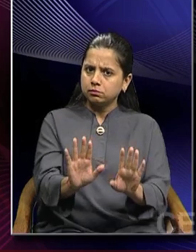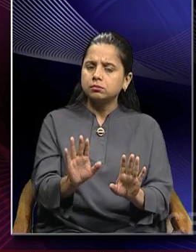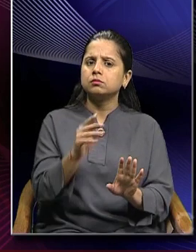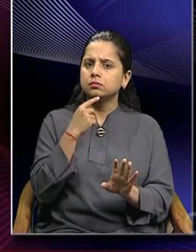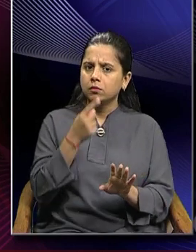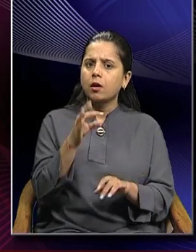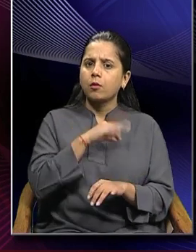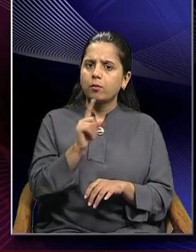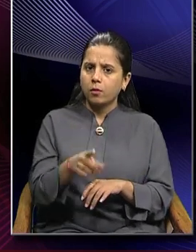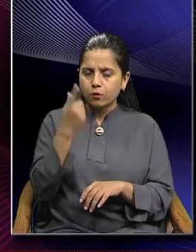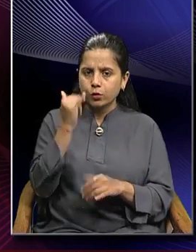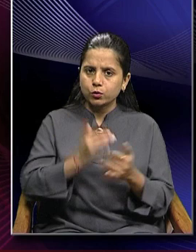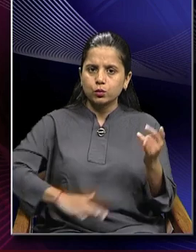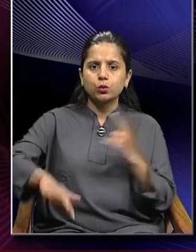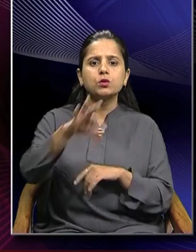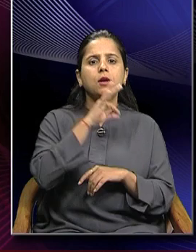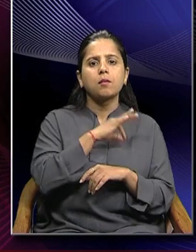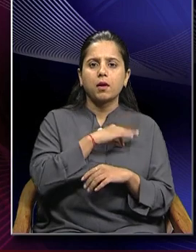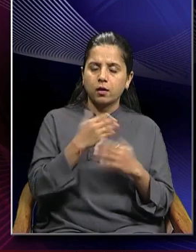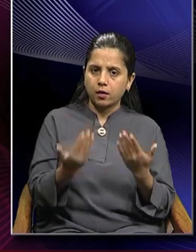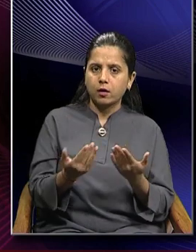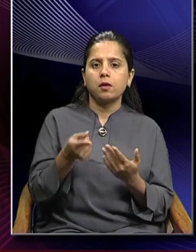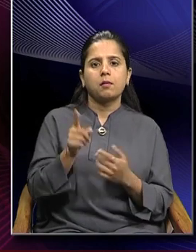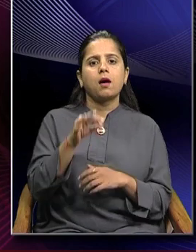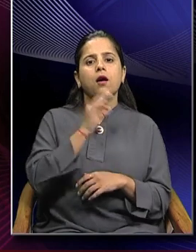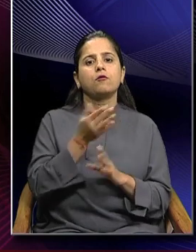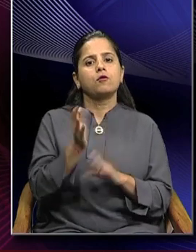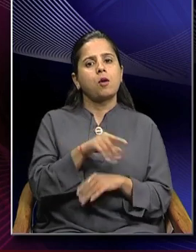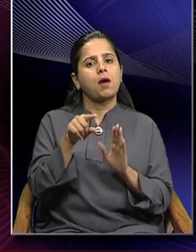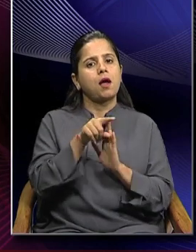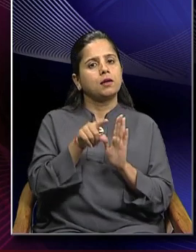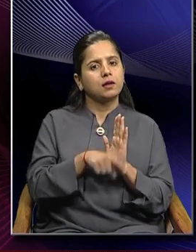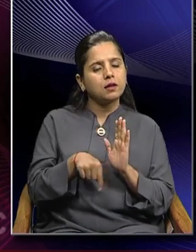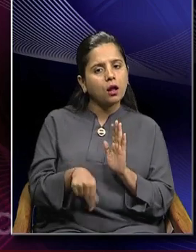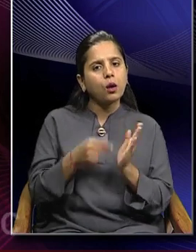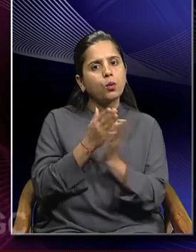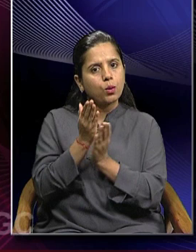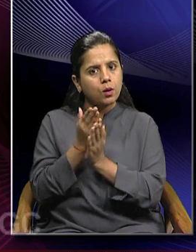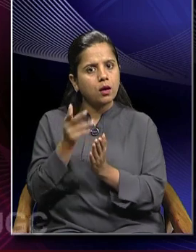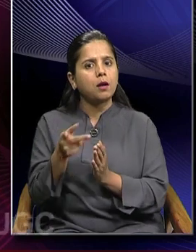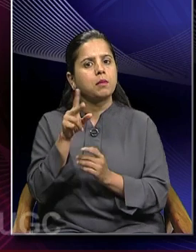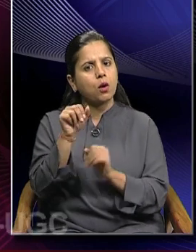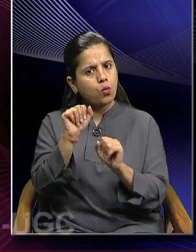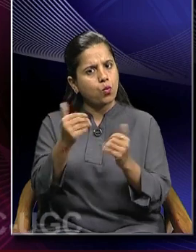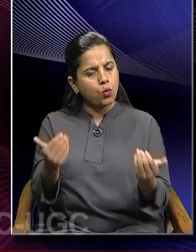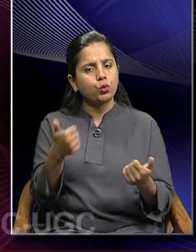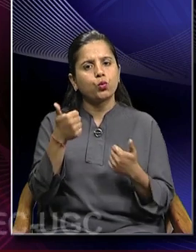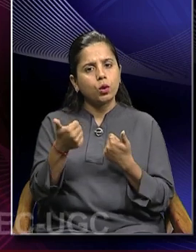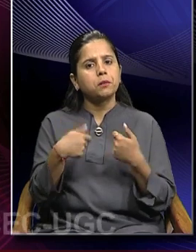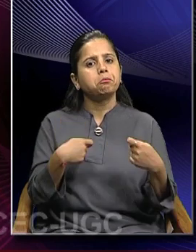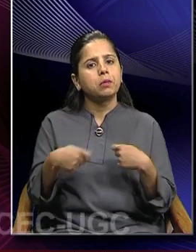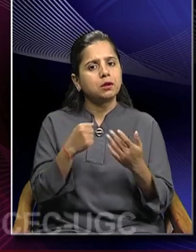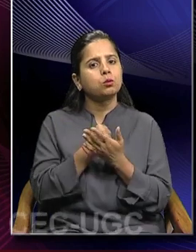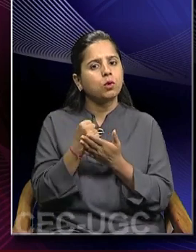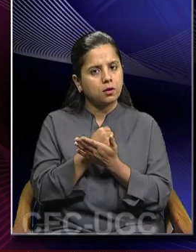be used for social benefit, and it should be earned through ethical ways and means, what you call as good business practices.